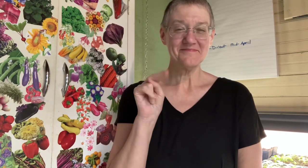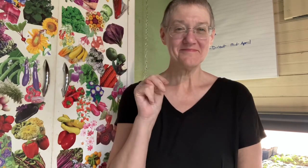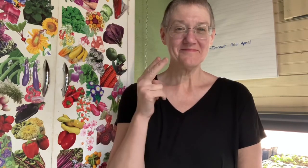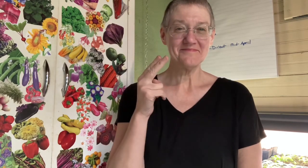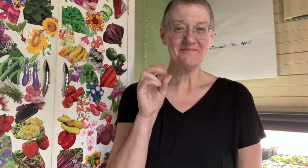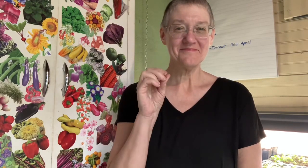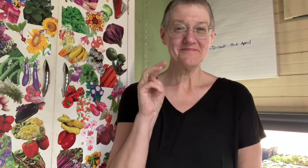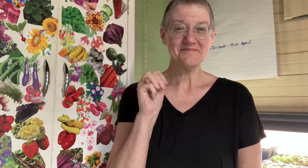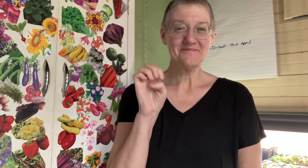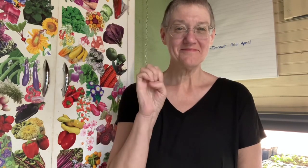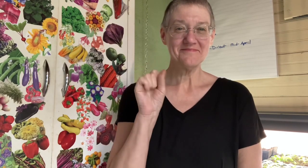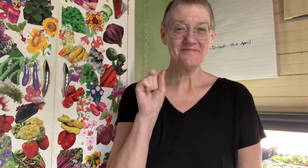Homestead.